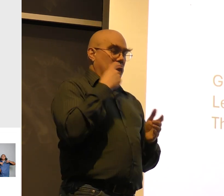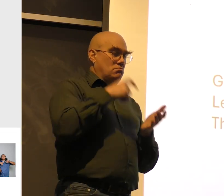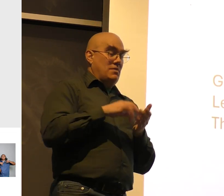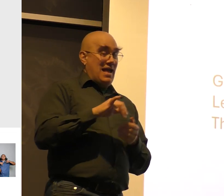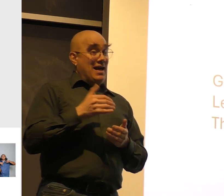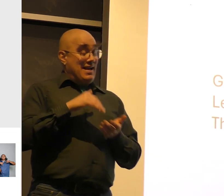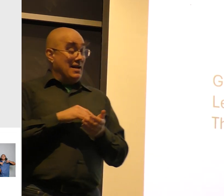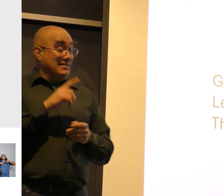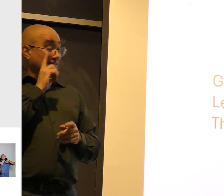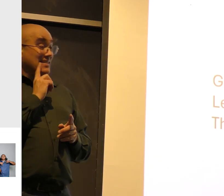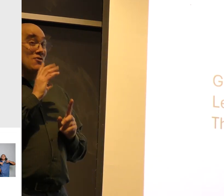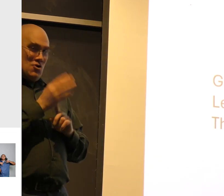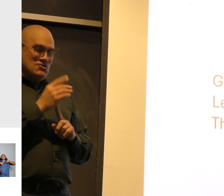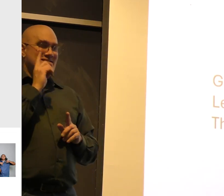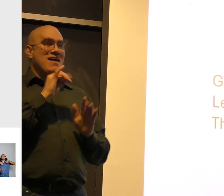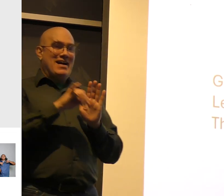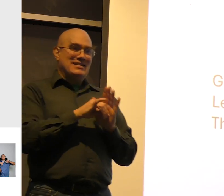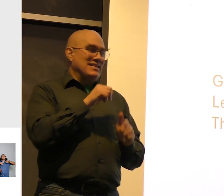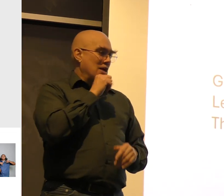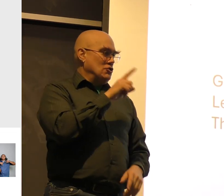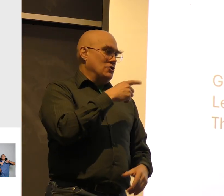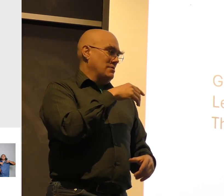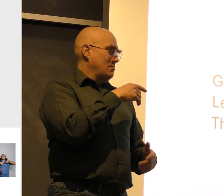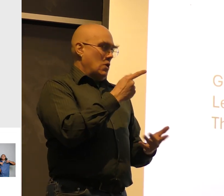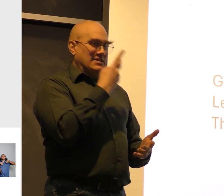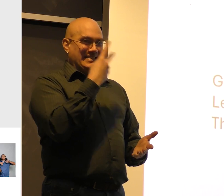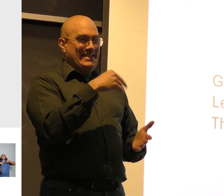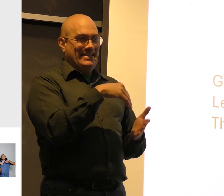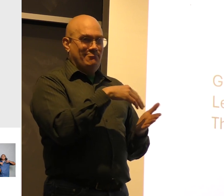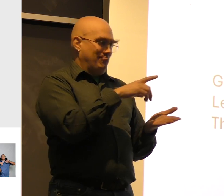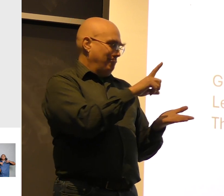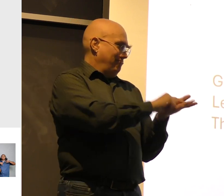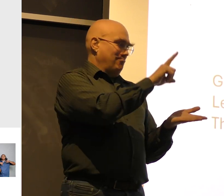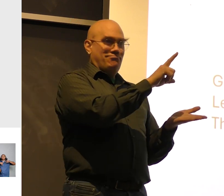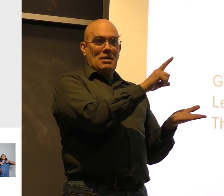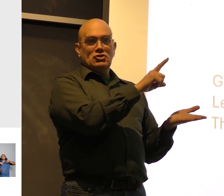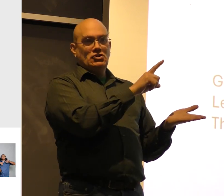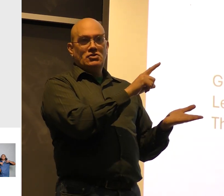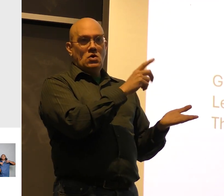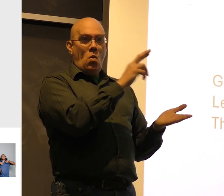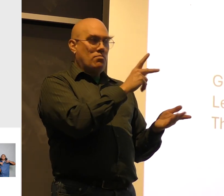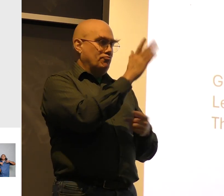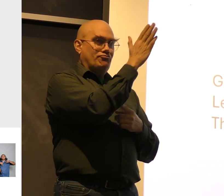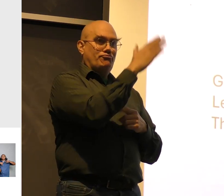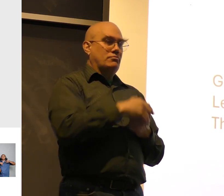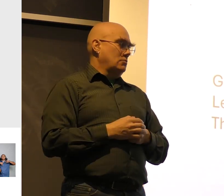So what's really important is to look again at that cultural identity, not just what you can see in a publication or